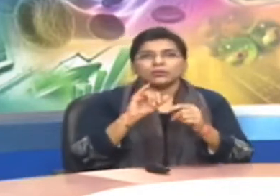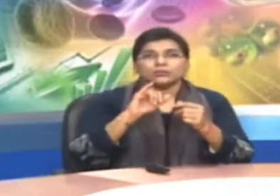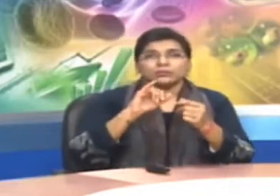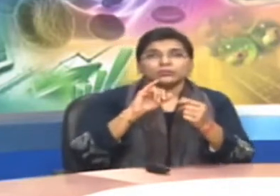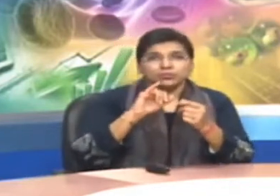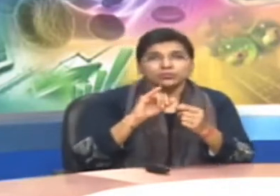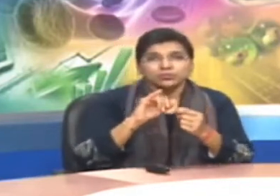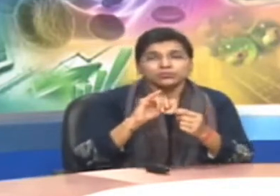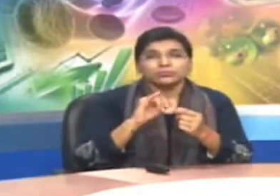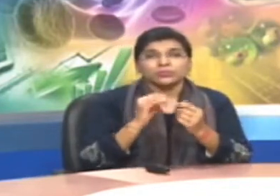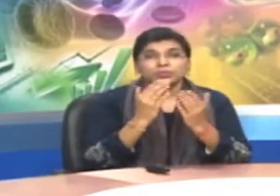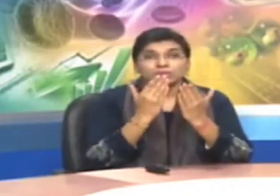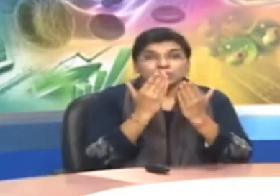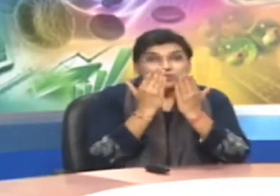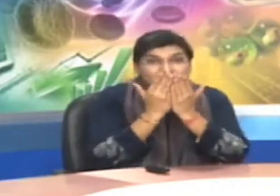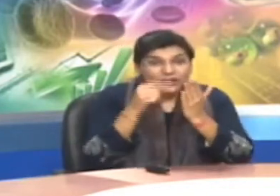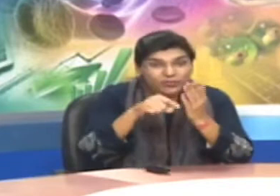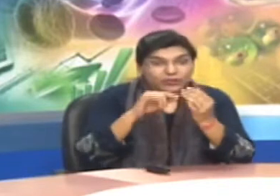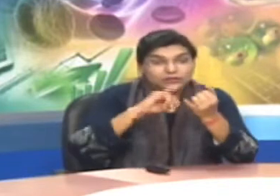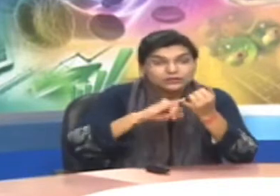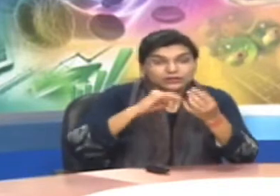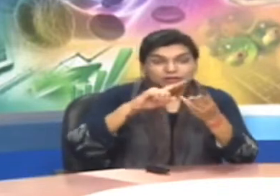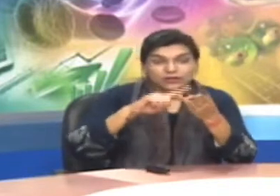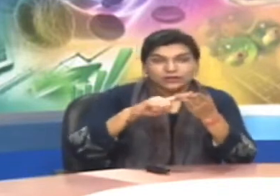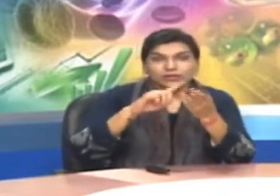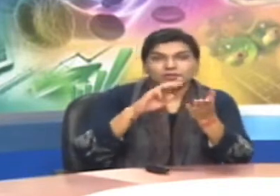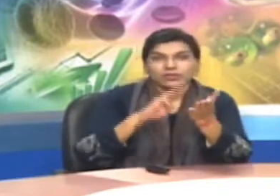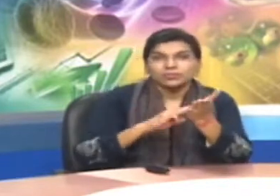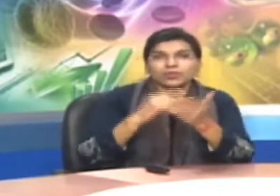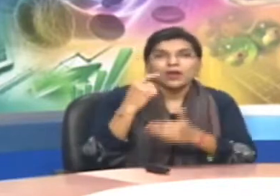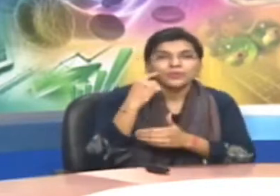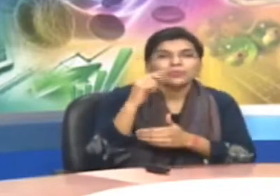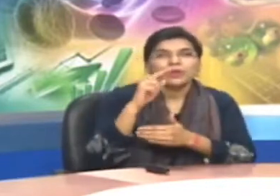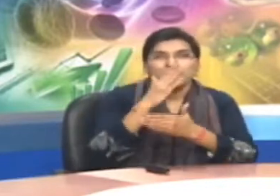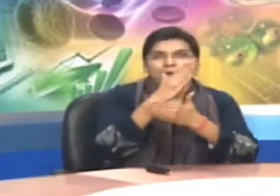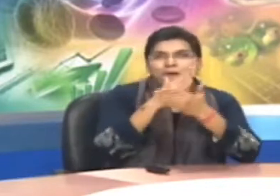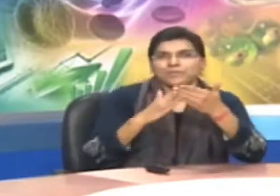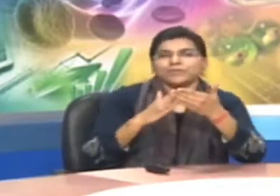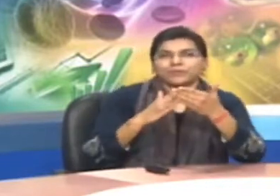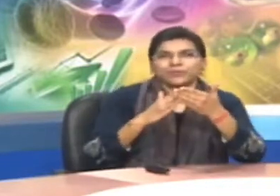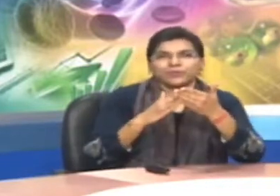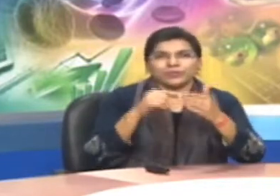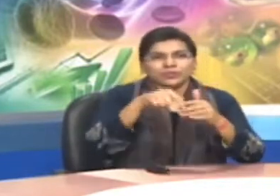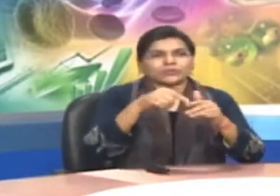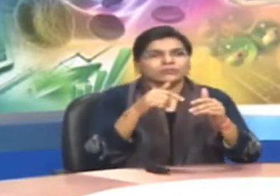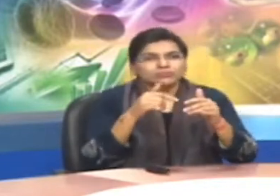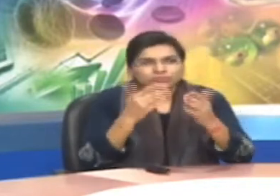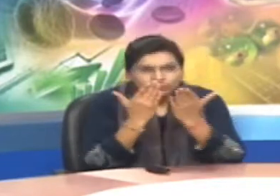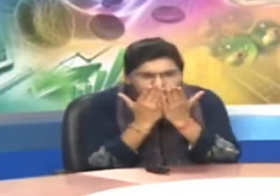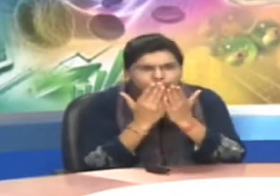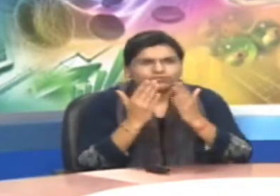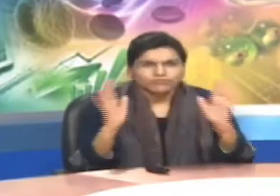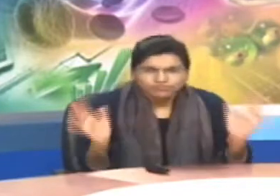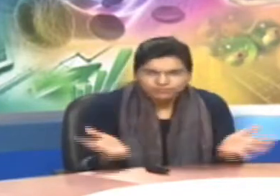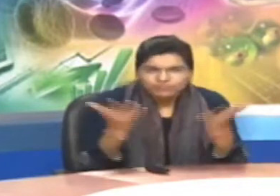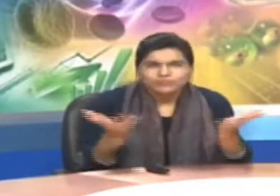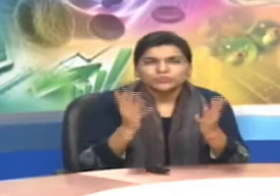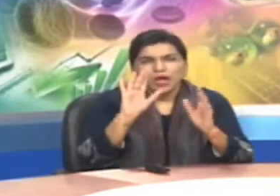semi-asylums with all ages grouped together in